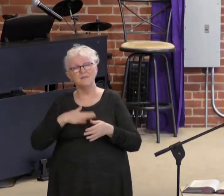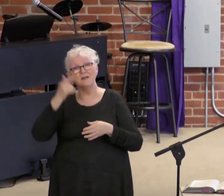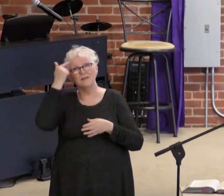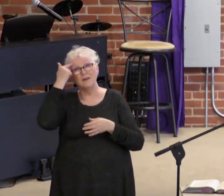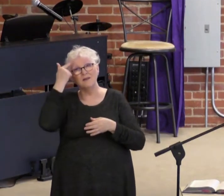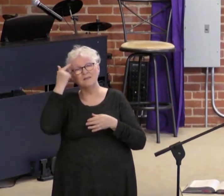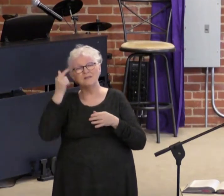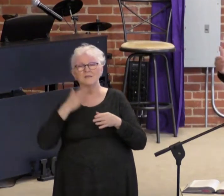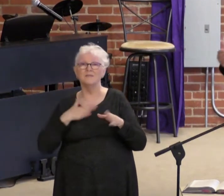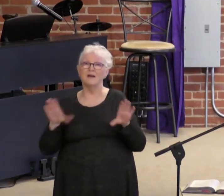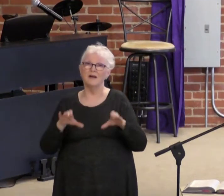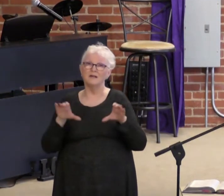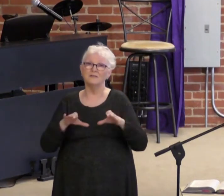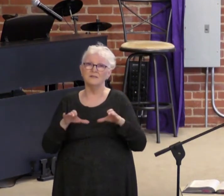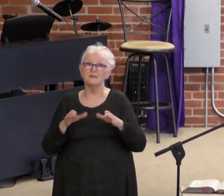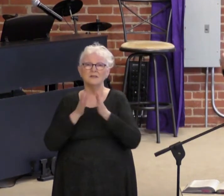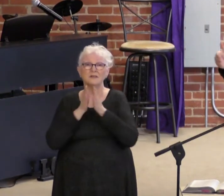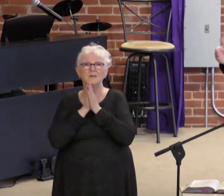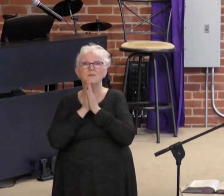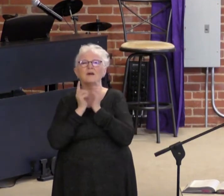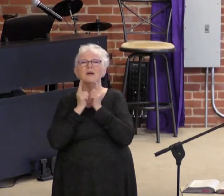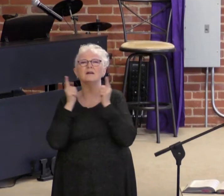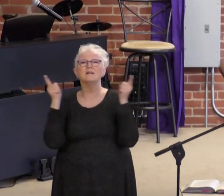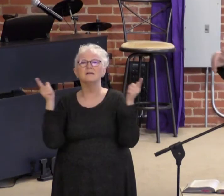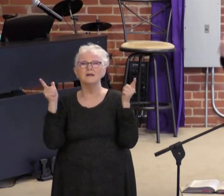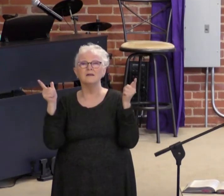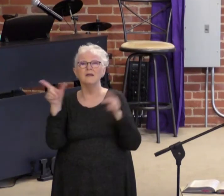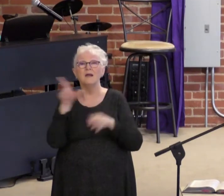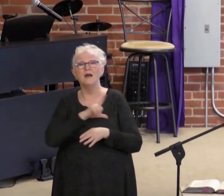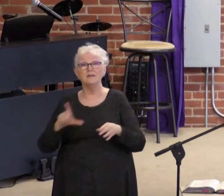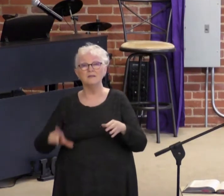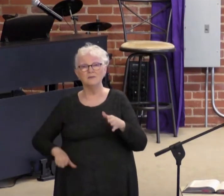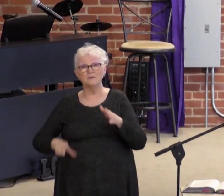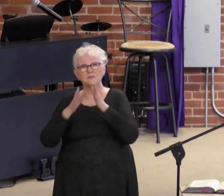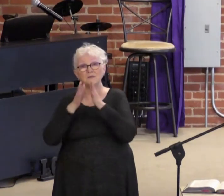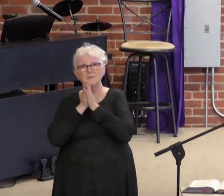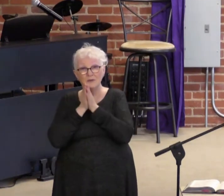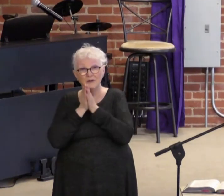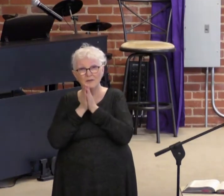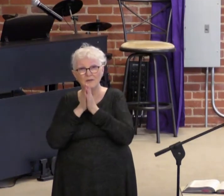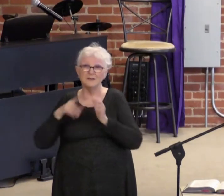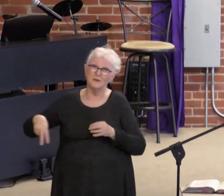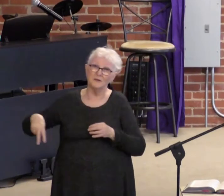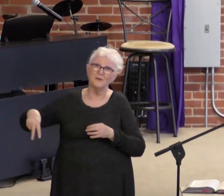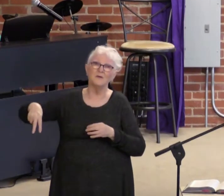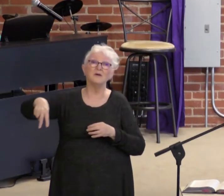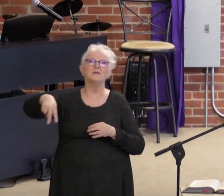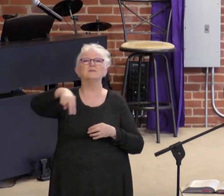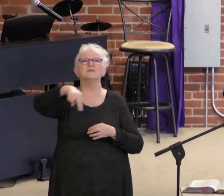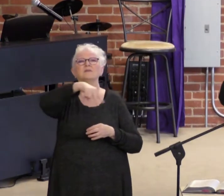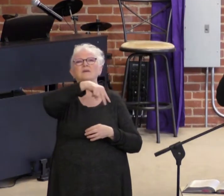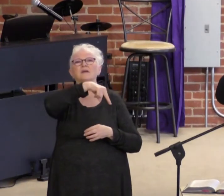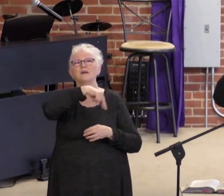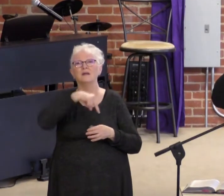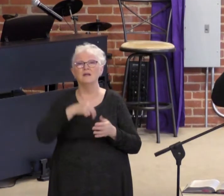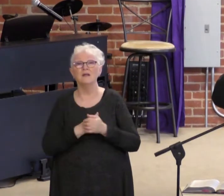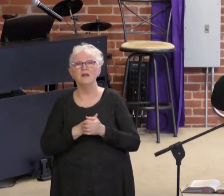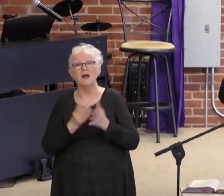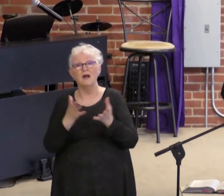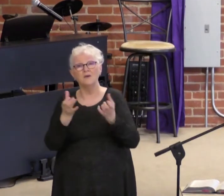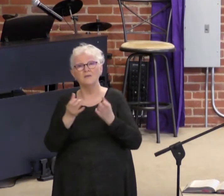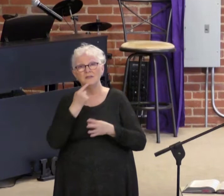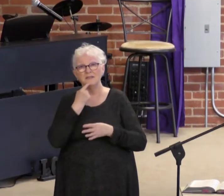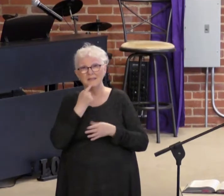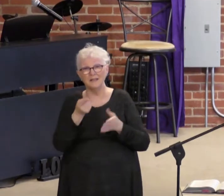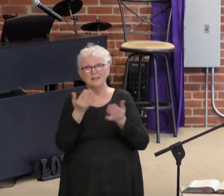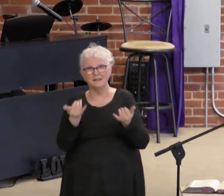I prayed out loud the Lord's Prayer as I walked around this building. And I want you to say it with me today.